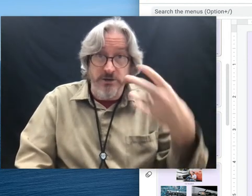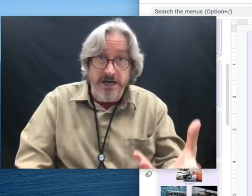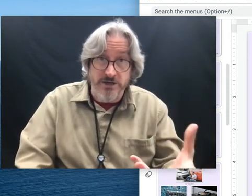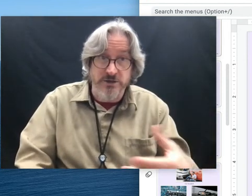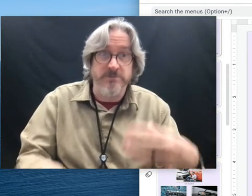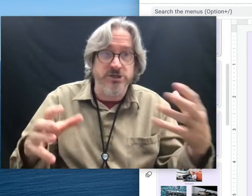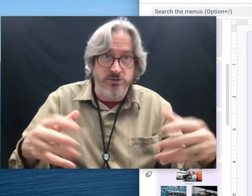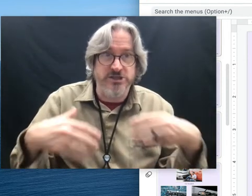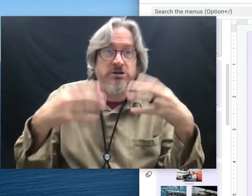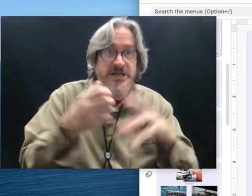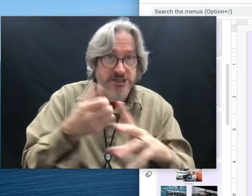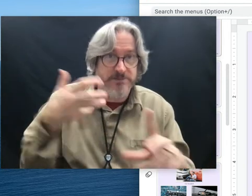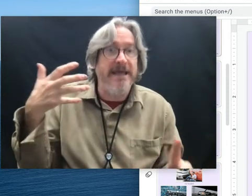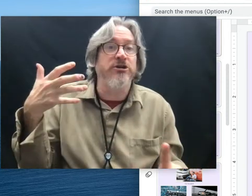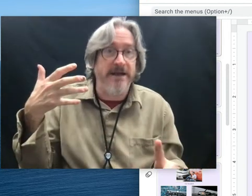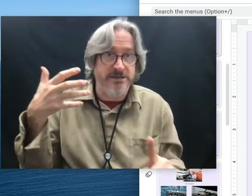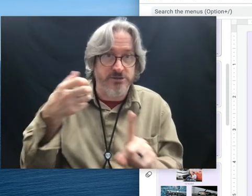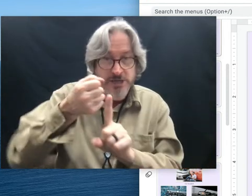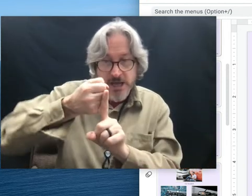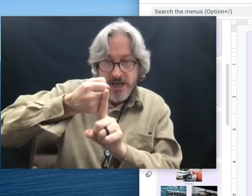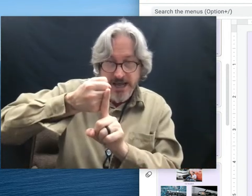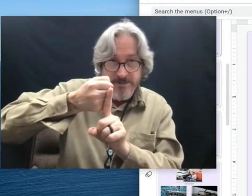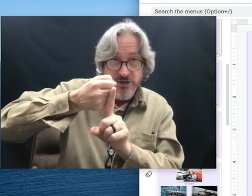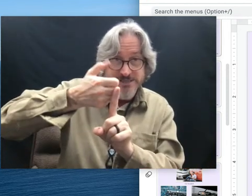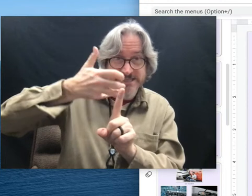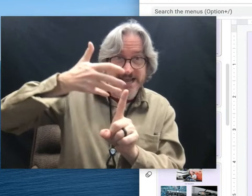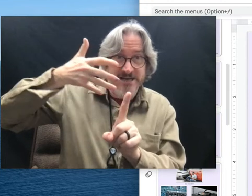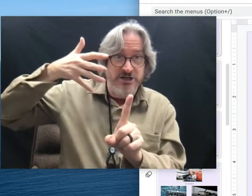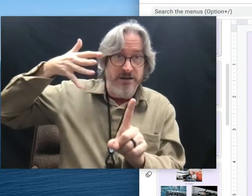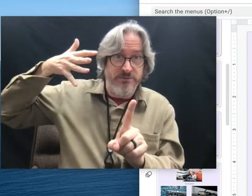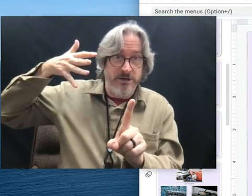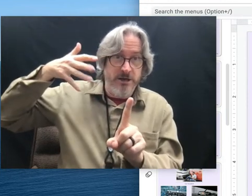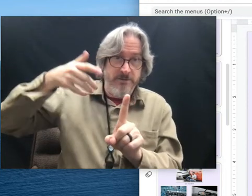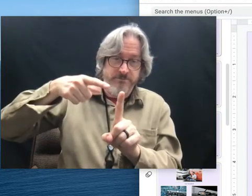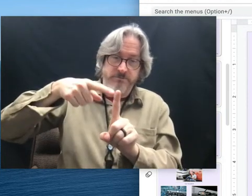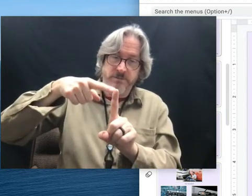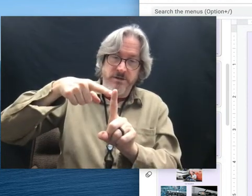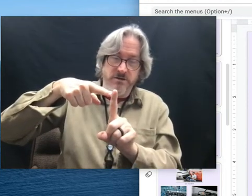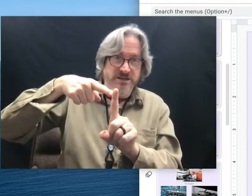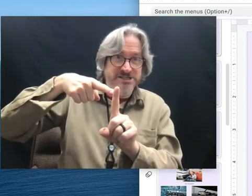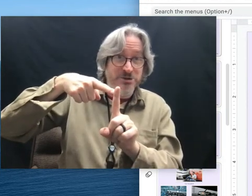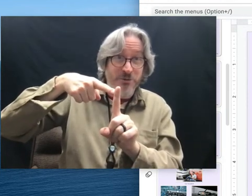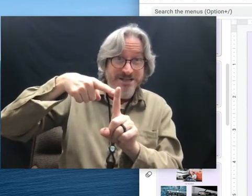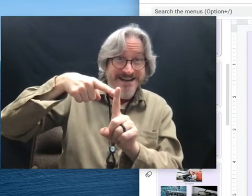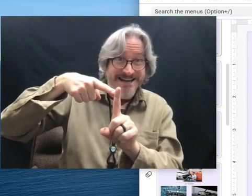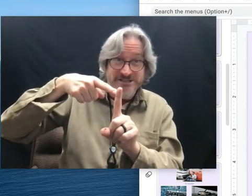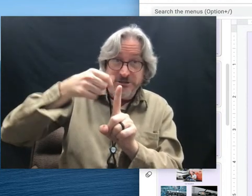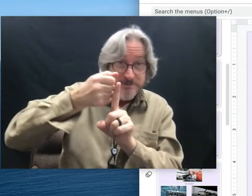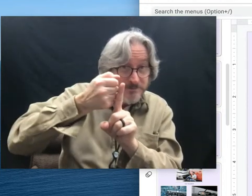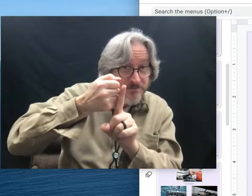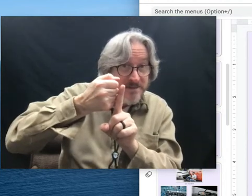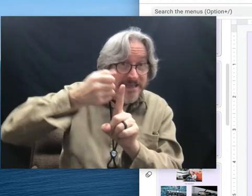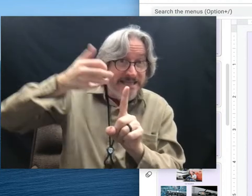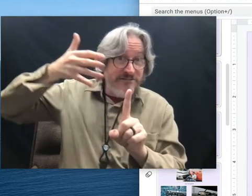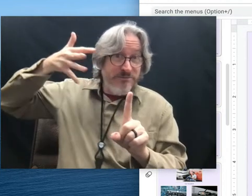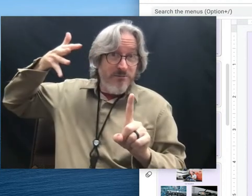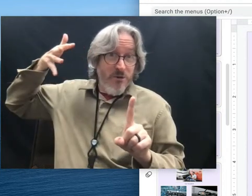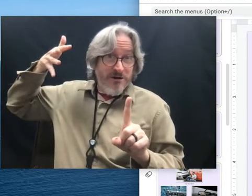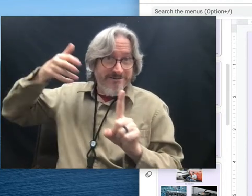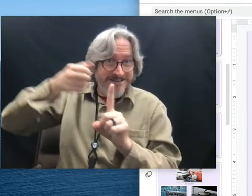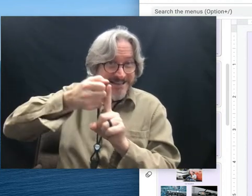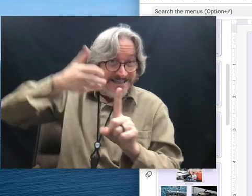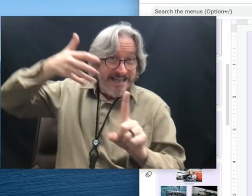and you know how to do them. So start to expand your answers. And I'm going to use this hand shape. This is the one sign answer. Give